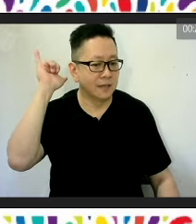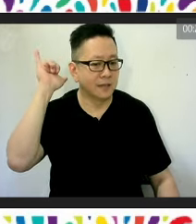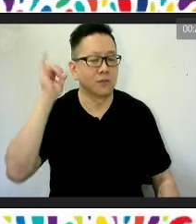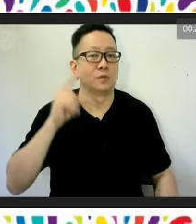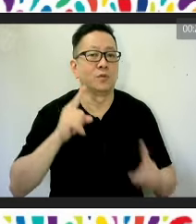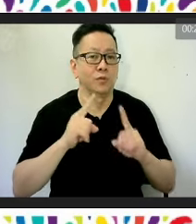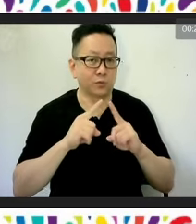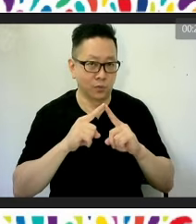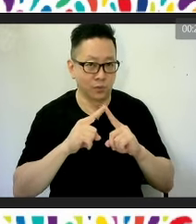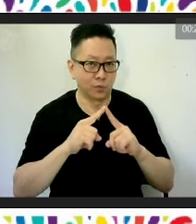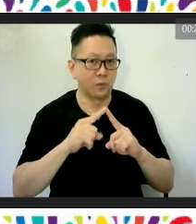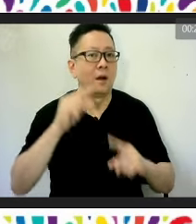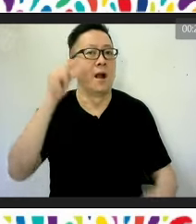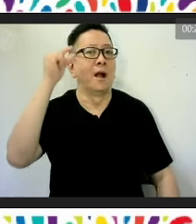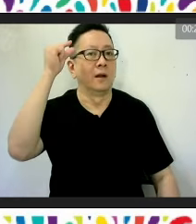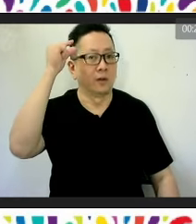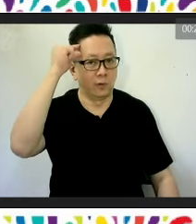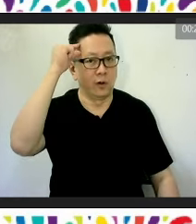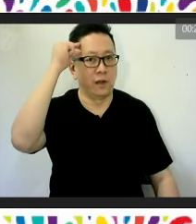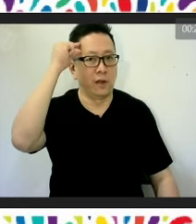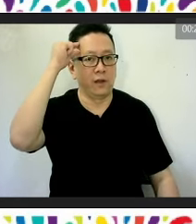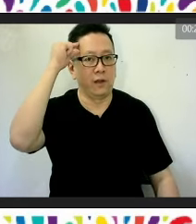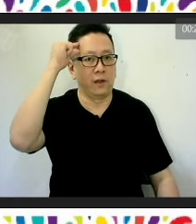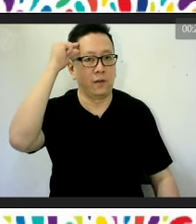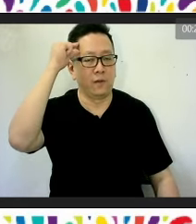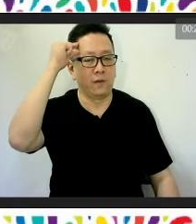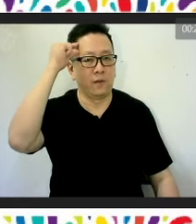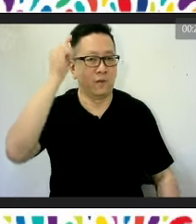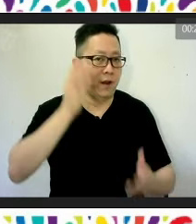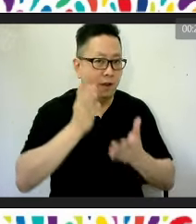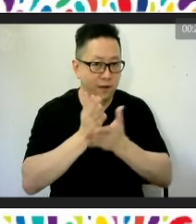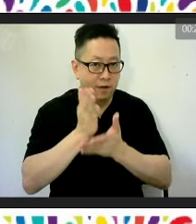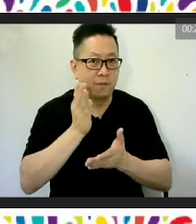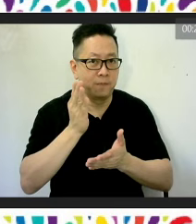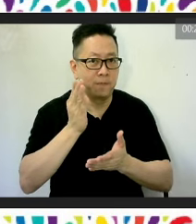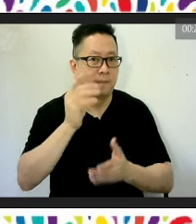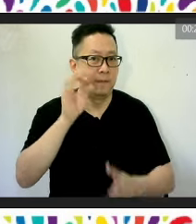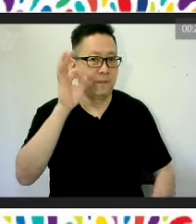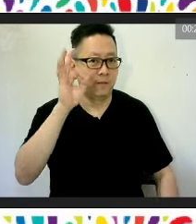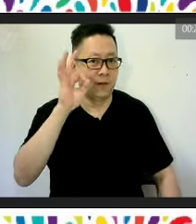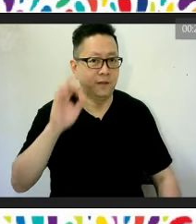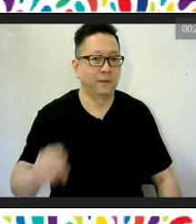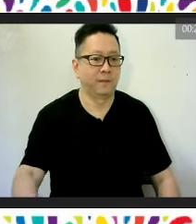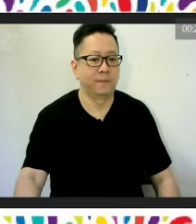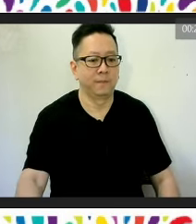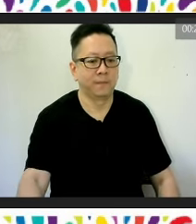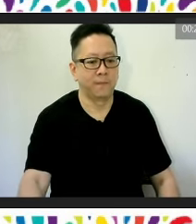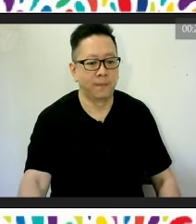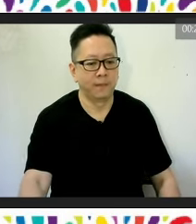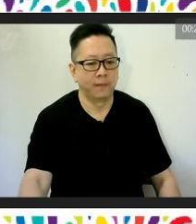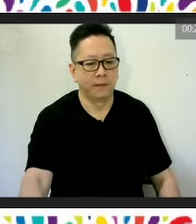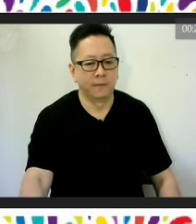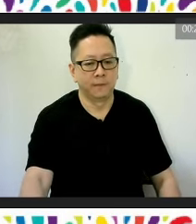yesterday to Gray. All right, fine.